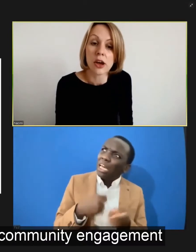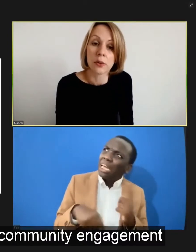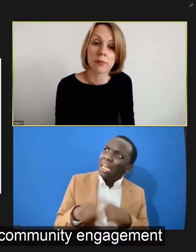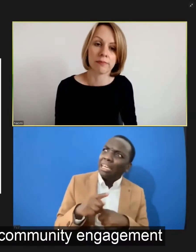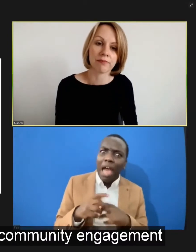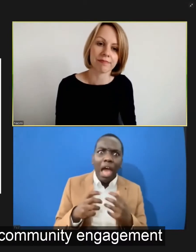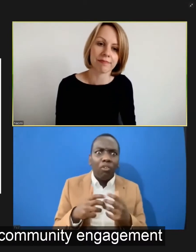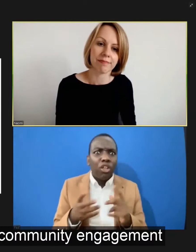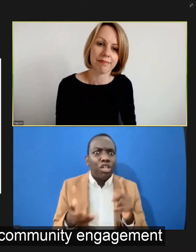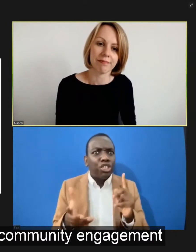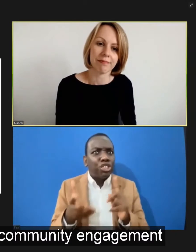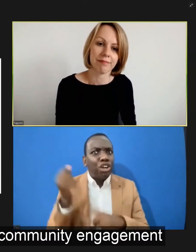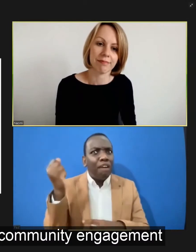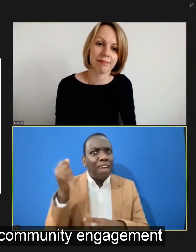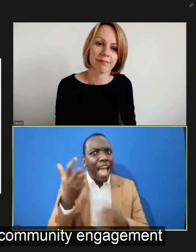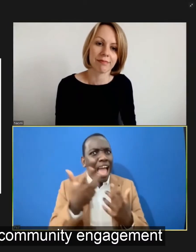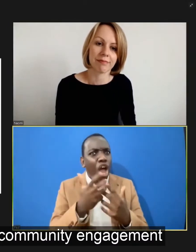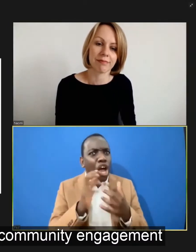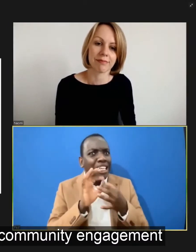So,